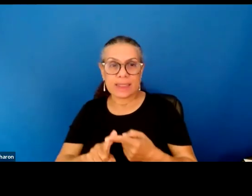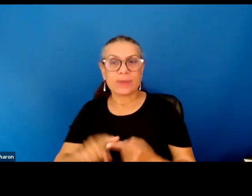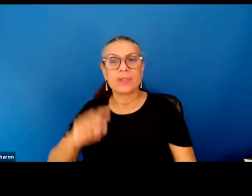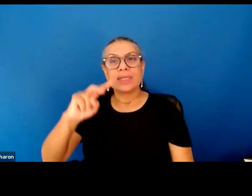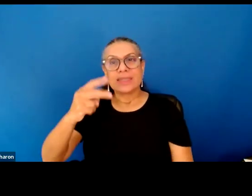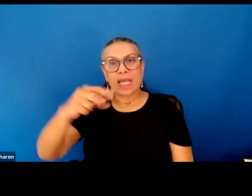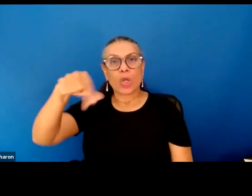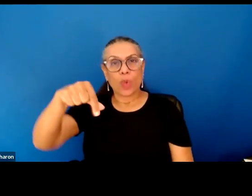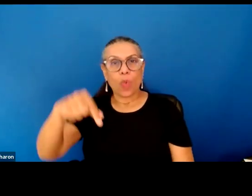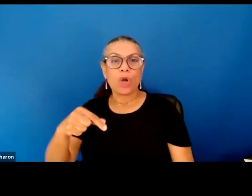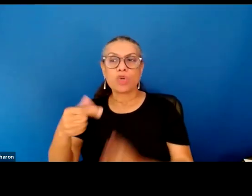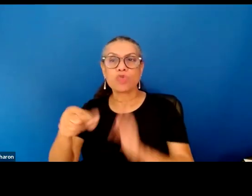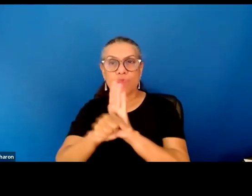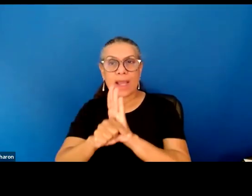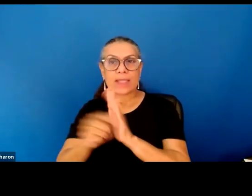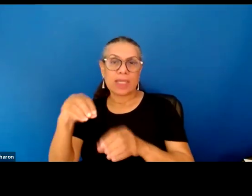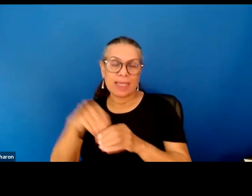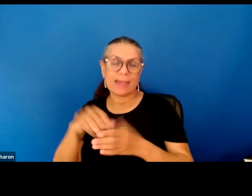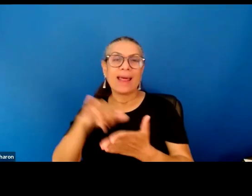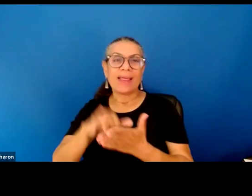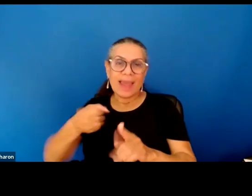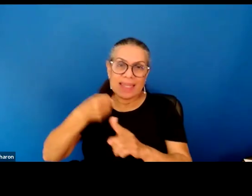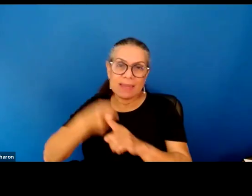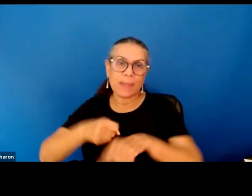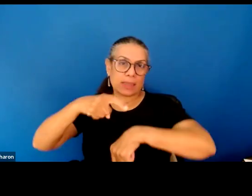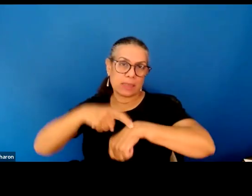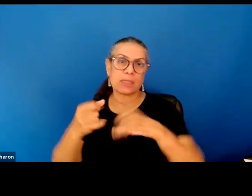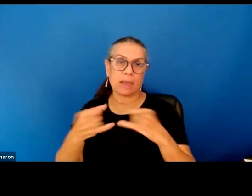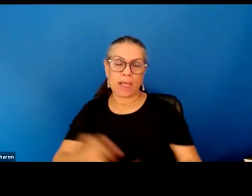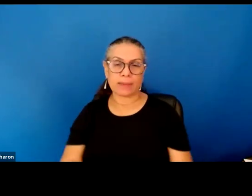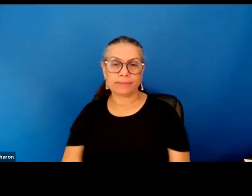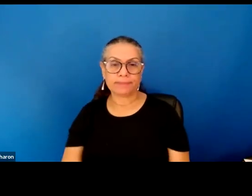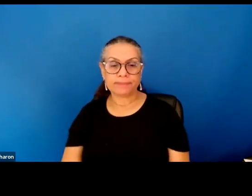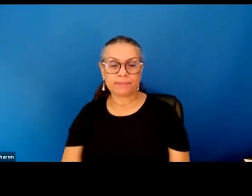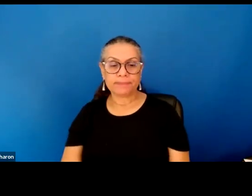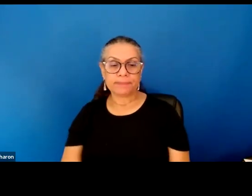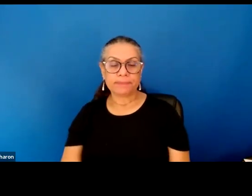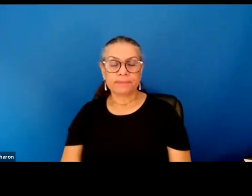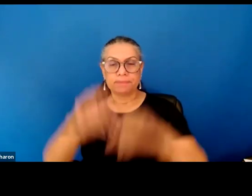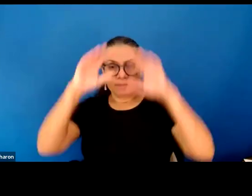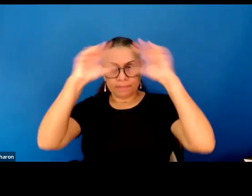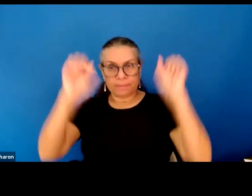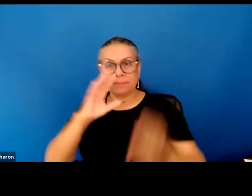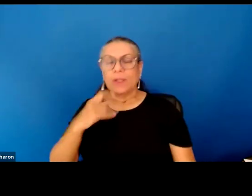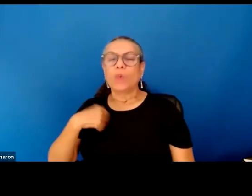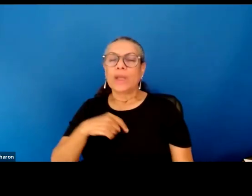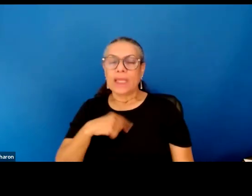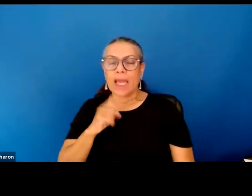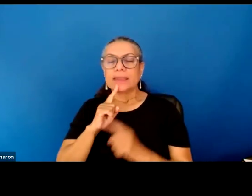in, which also impacts the timeline. Yeah, and we have had dialogue, but it is as you can